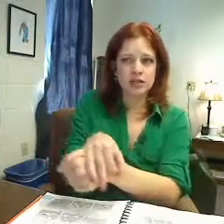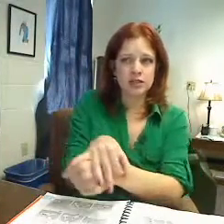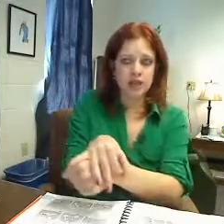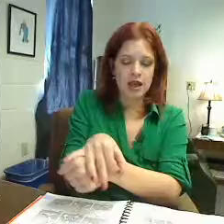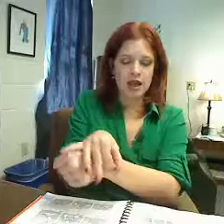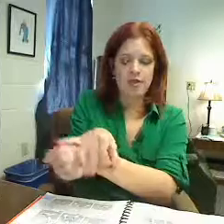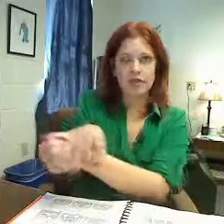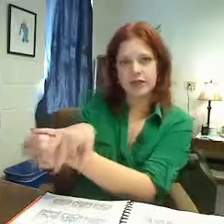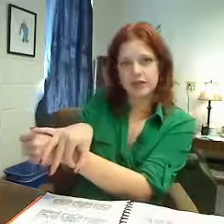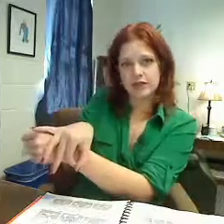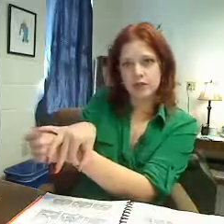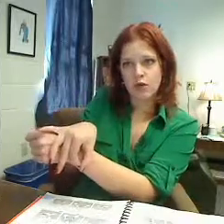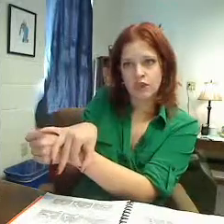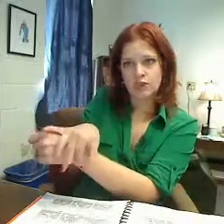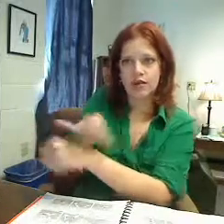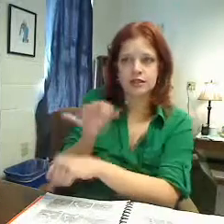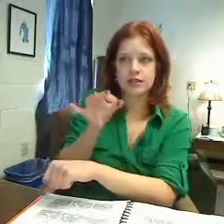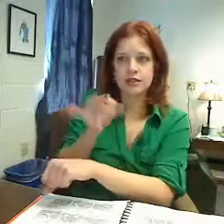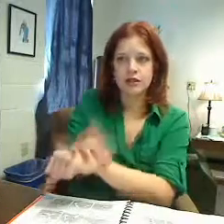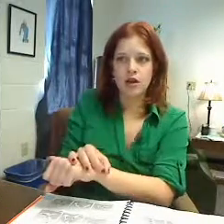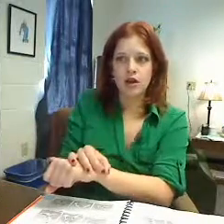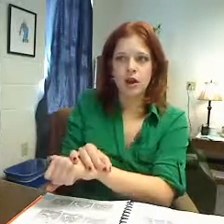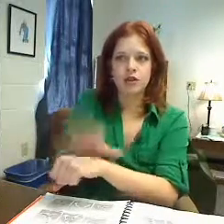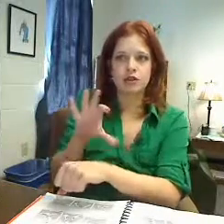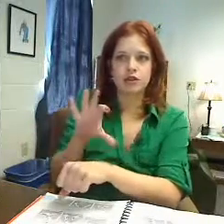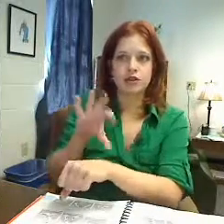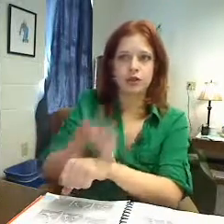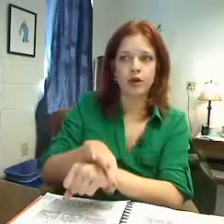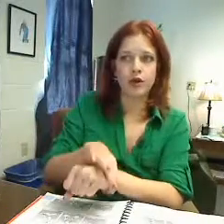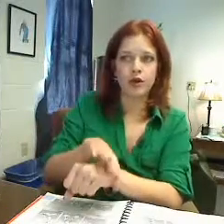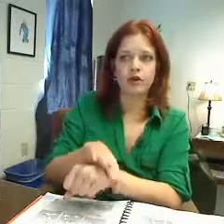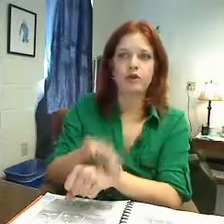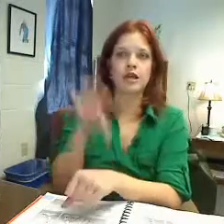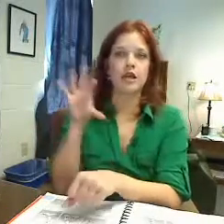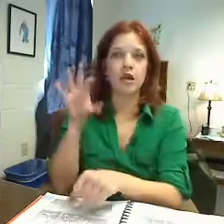this with an F, as if it's the watch face, a watch. So you put it on or take it off.